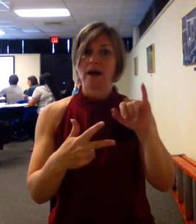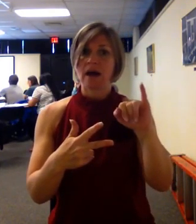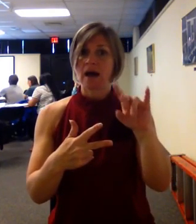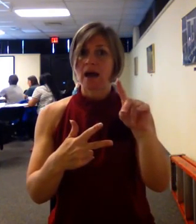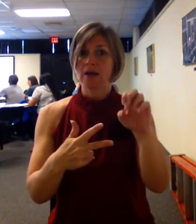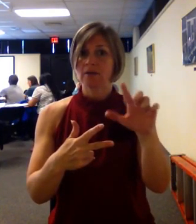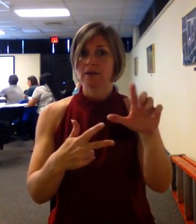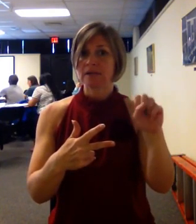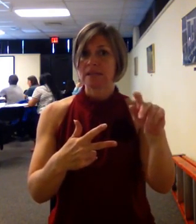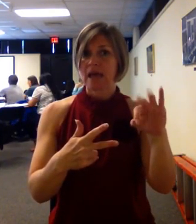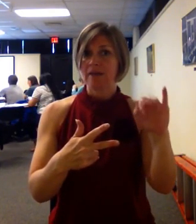15%